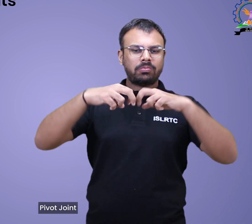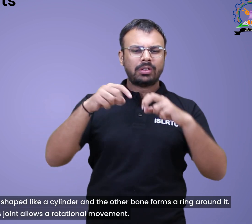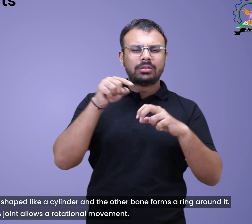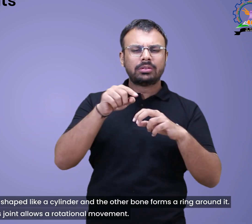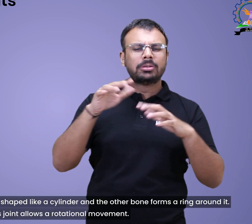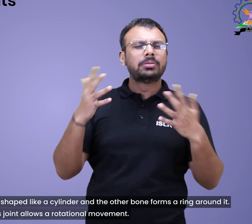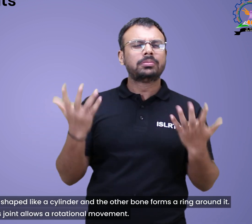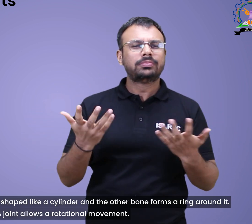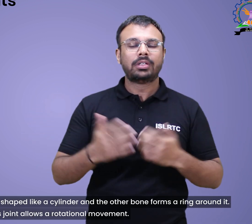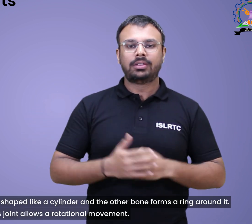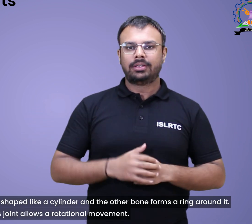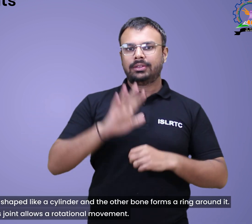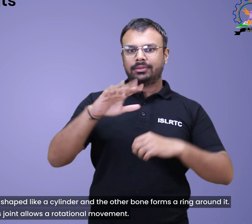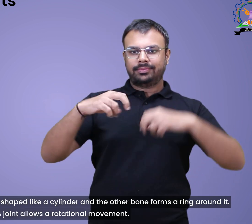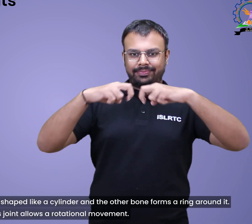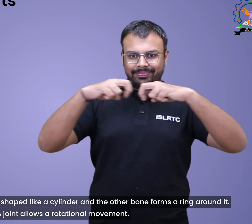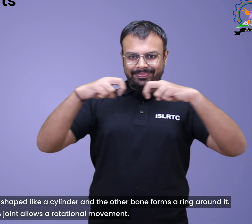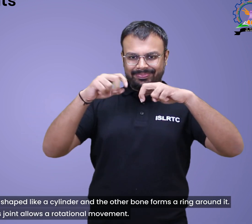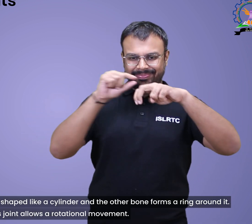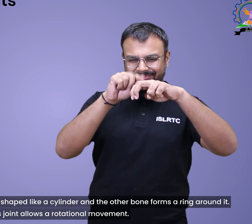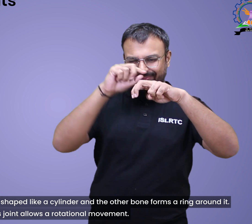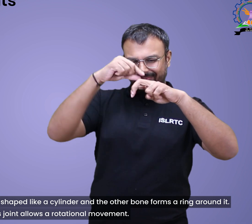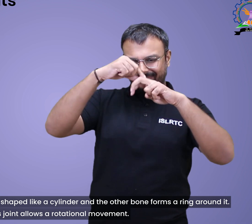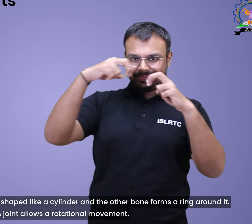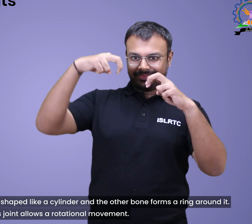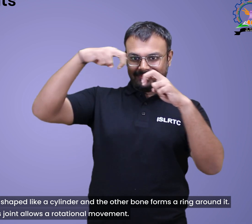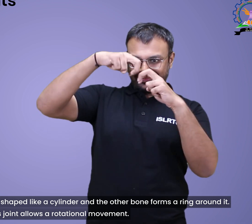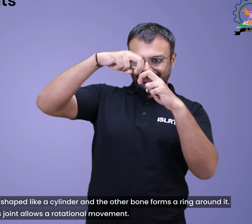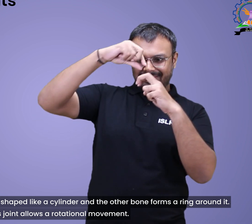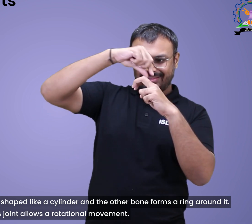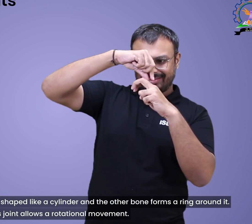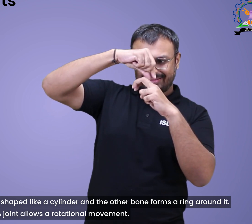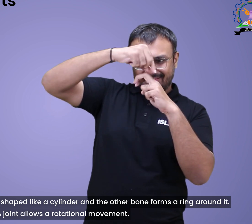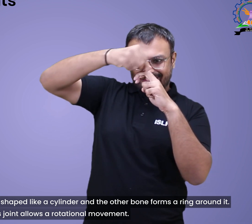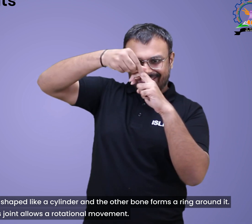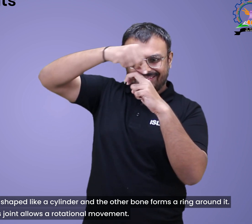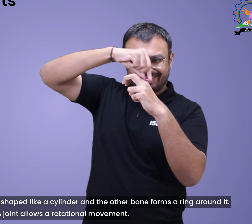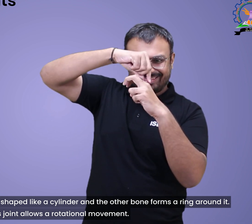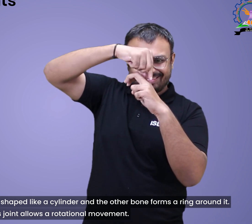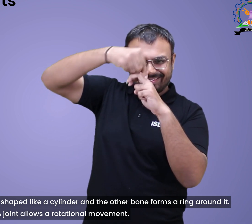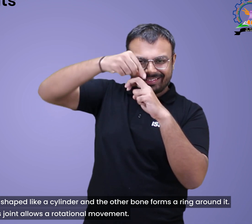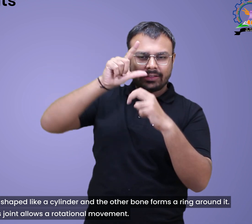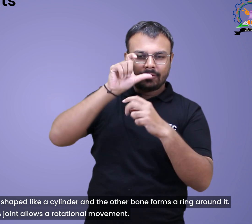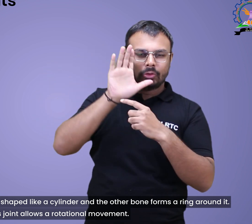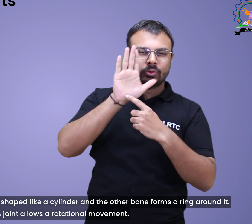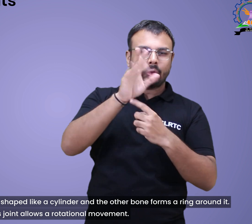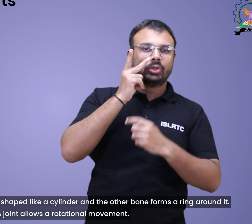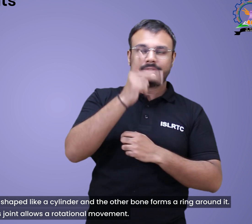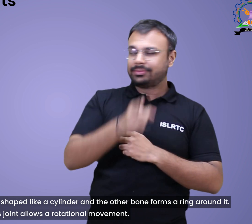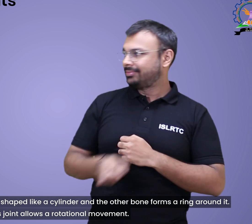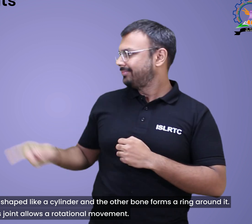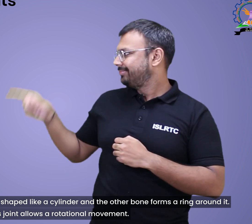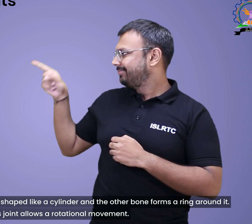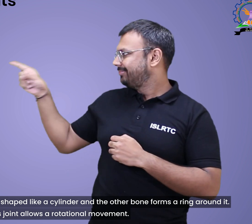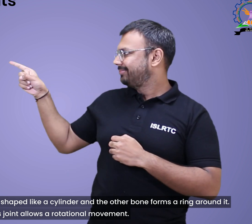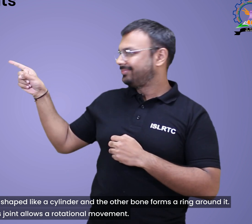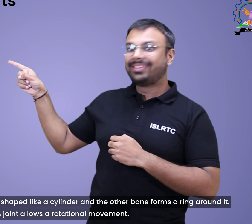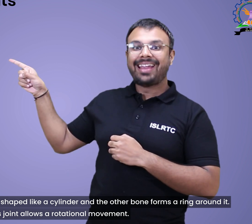This is a joint where one bone is shaped like a cylinder and the other bone forms a ring around it.